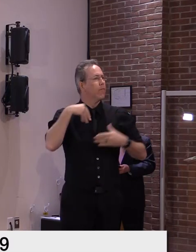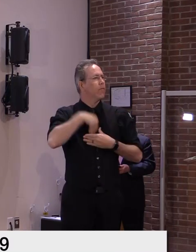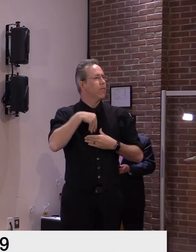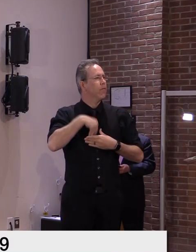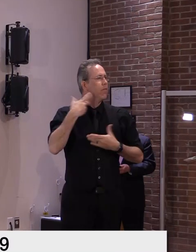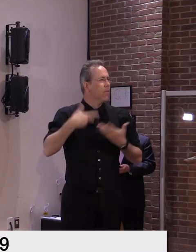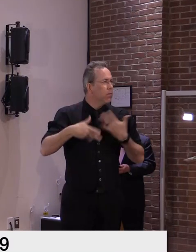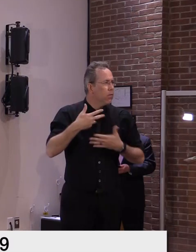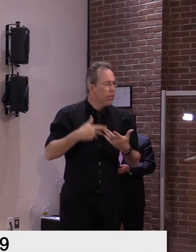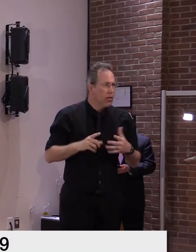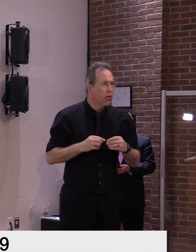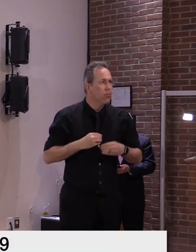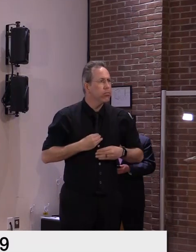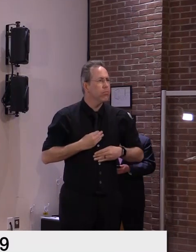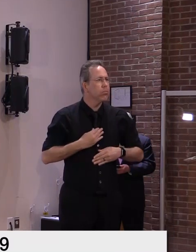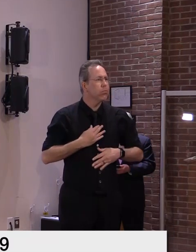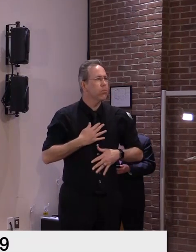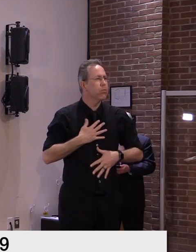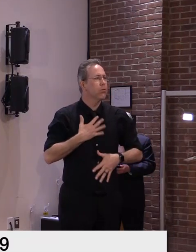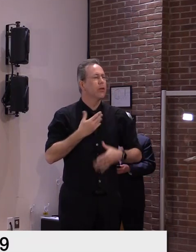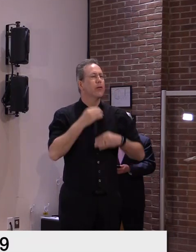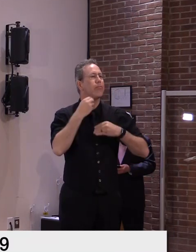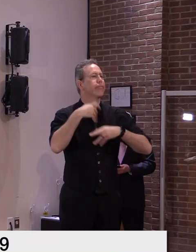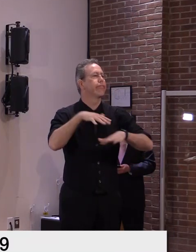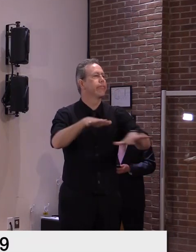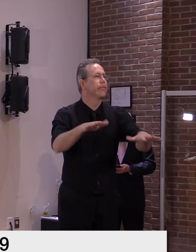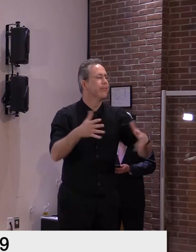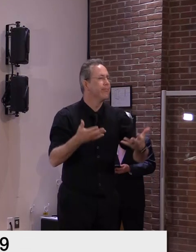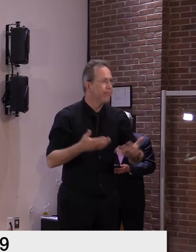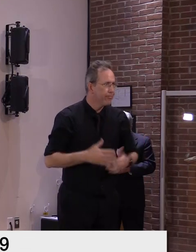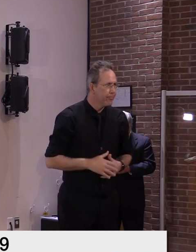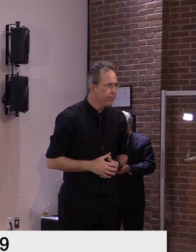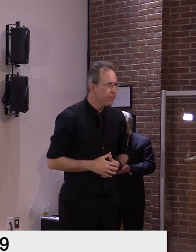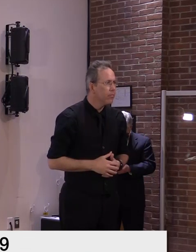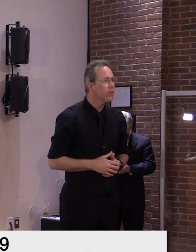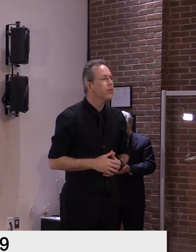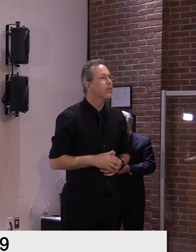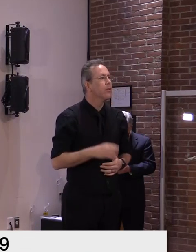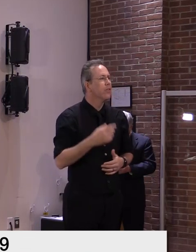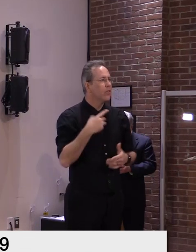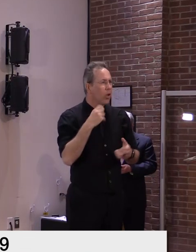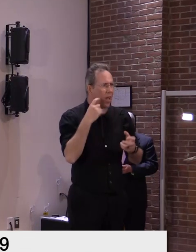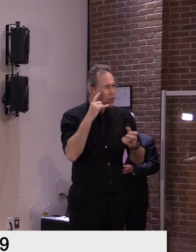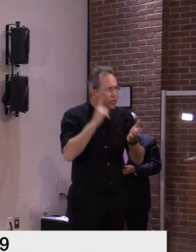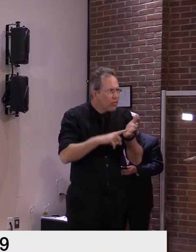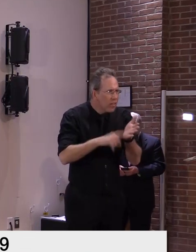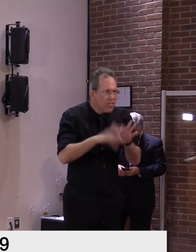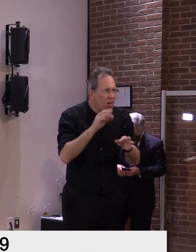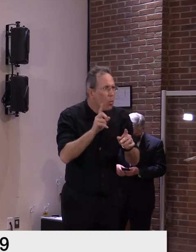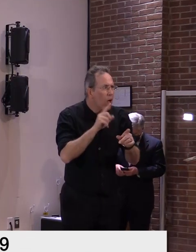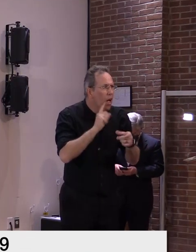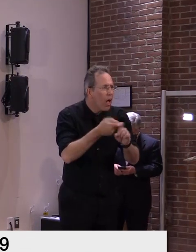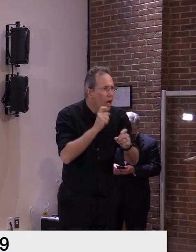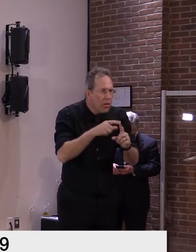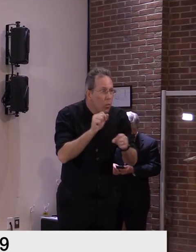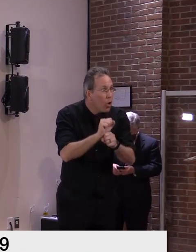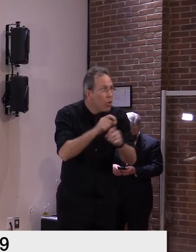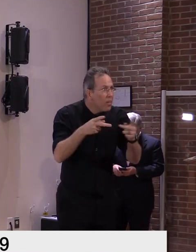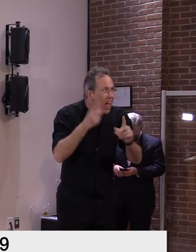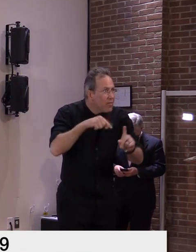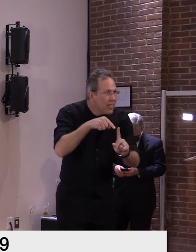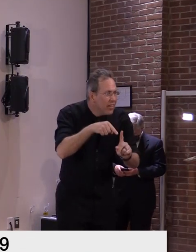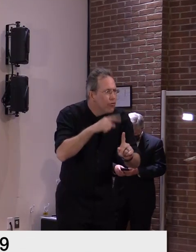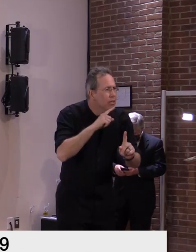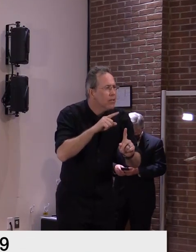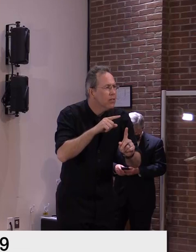becomes a case that we want to check out the work site, obviously, and make sure that nothing has spread. But it usually turns out